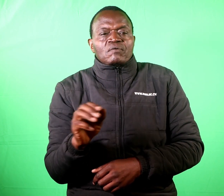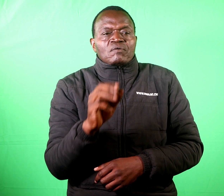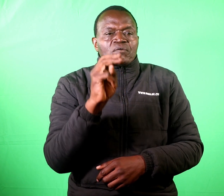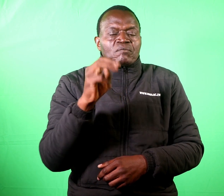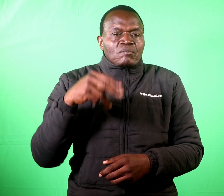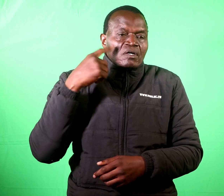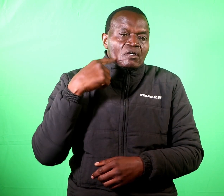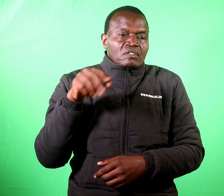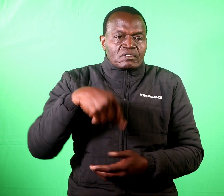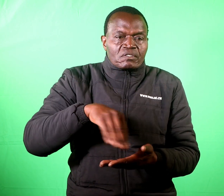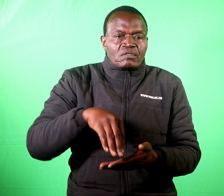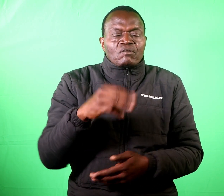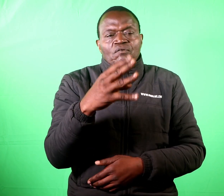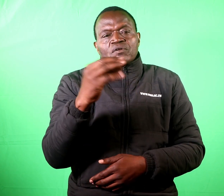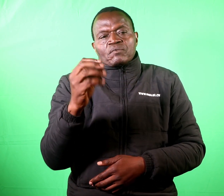40.5%, Marsh East